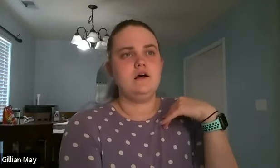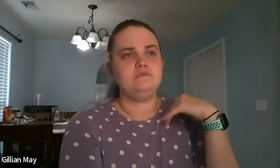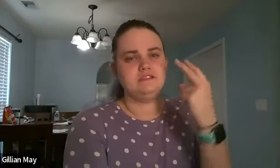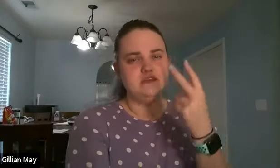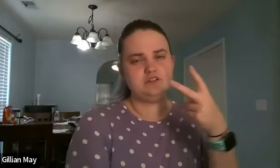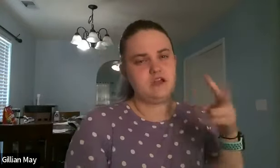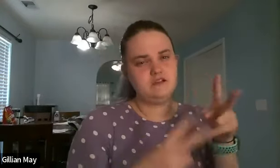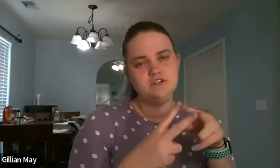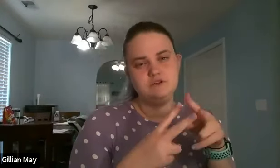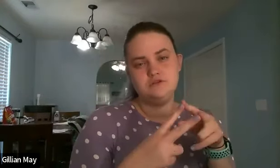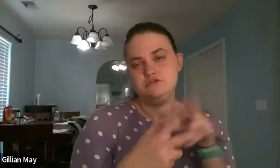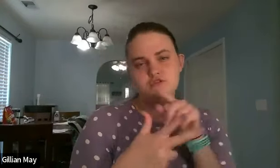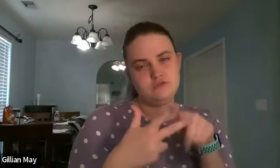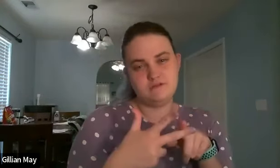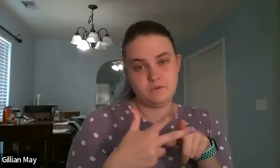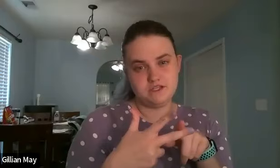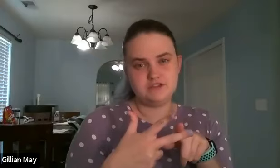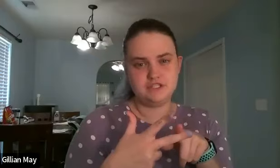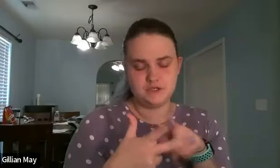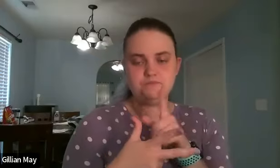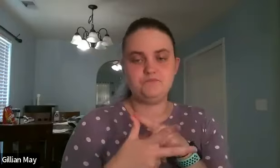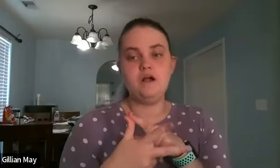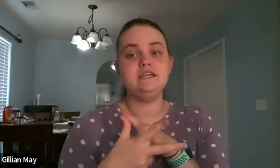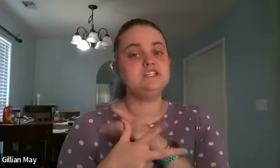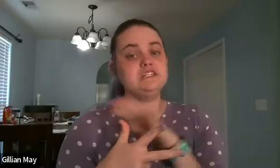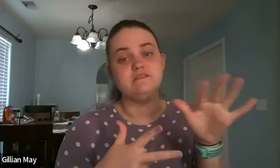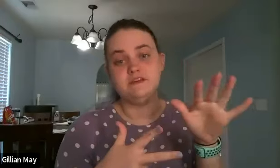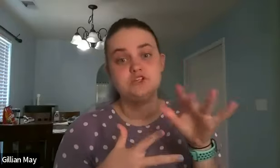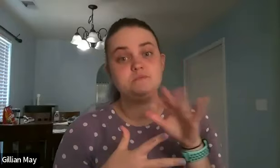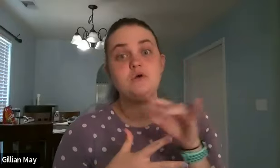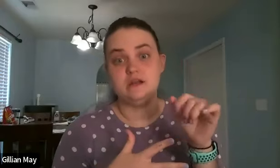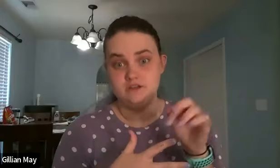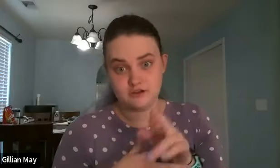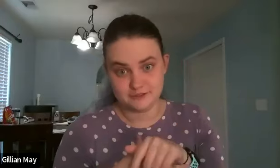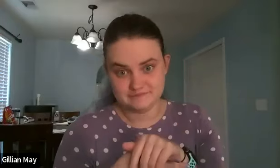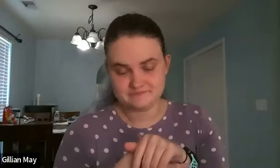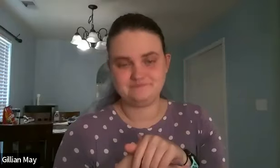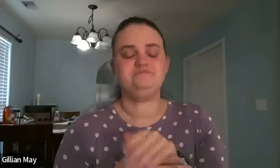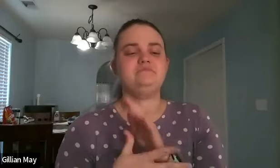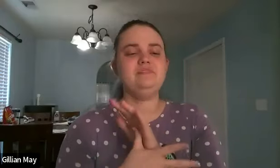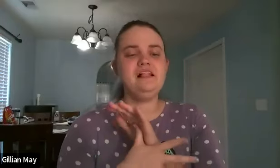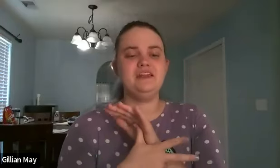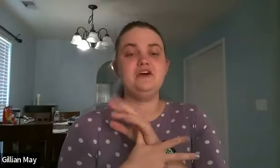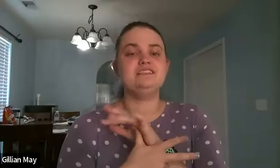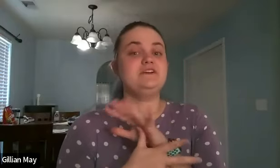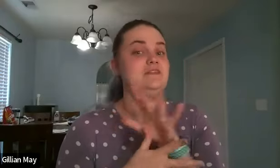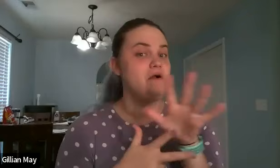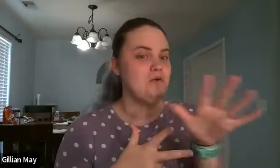They said there's kind of two to three different ways you can do it. One is just a fingerspell granddaughter. And I know that's a very long